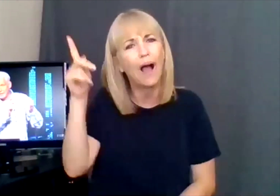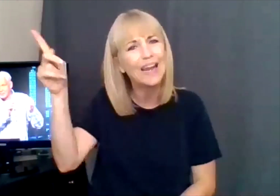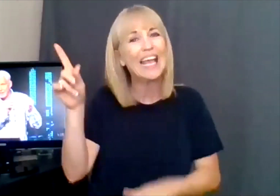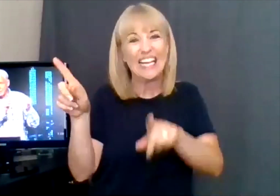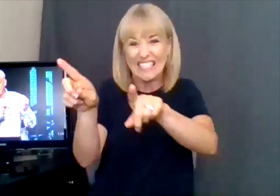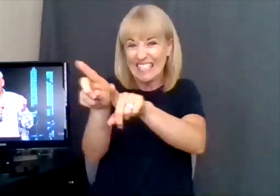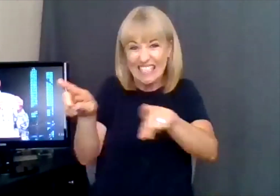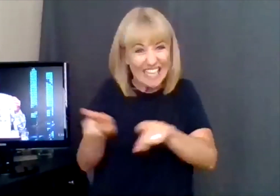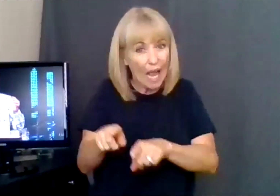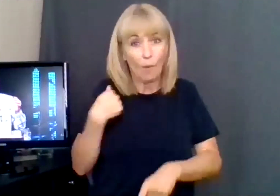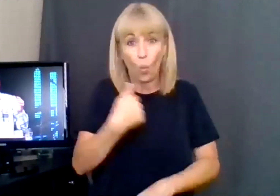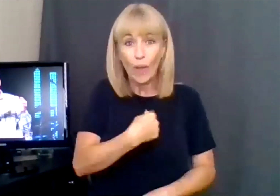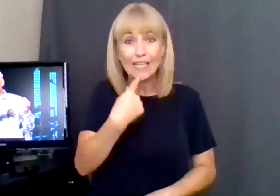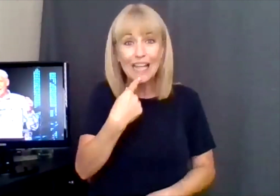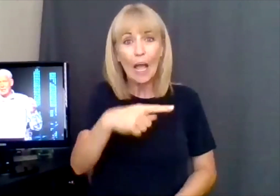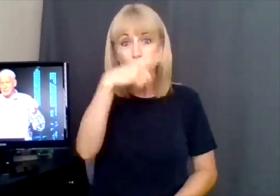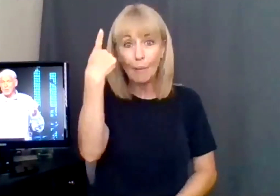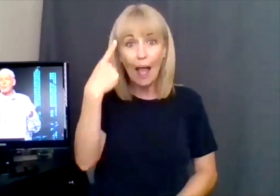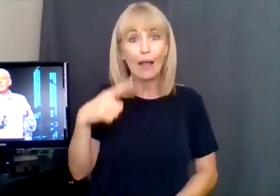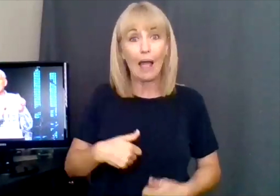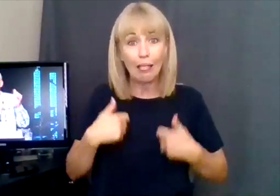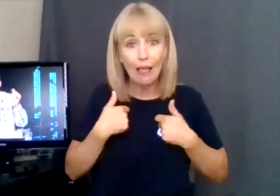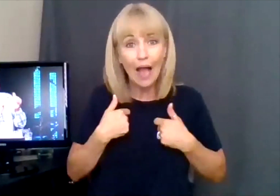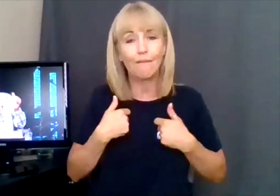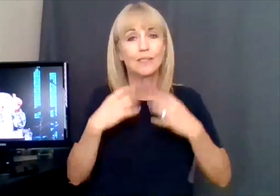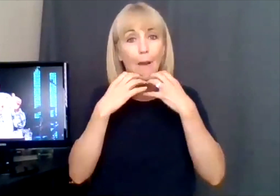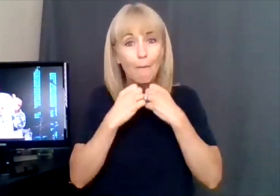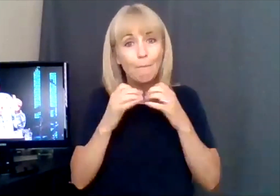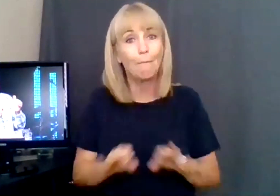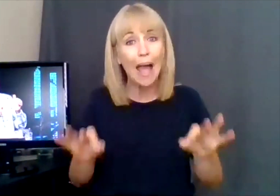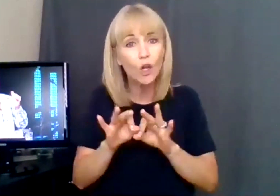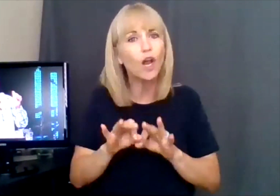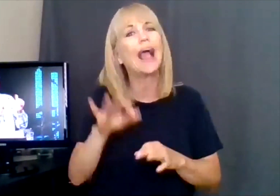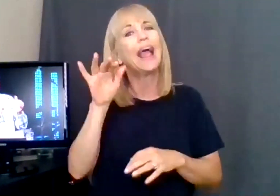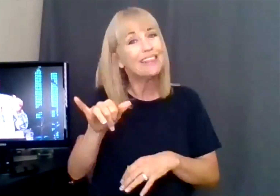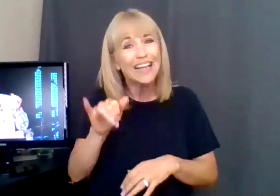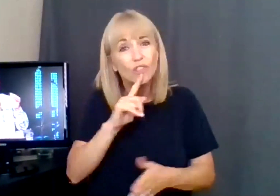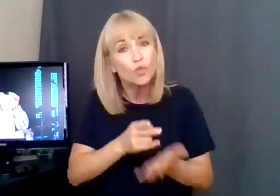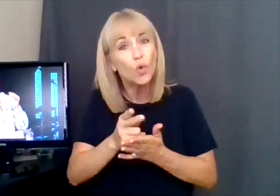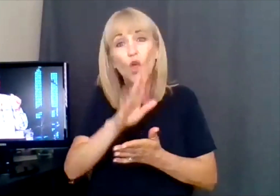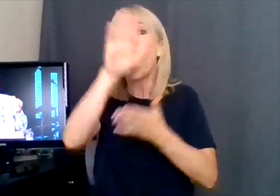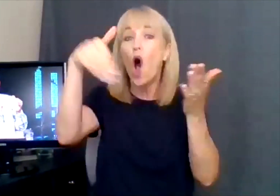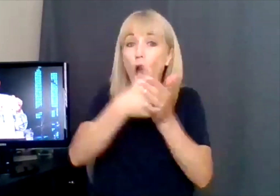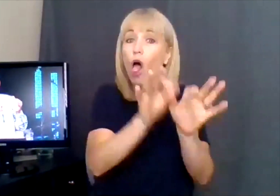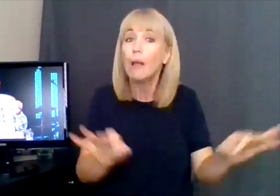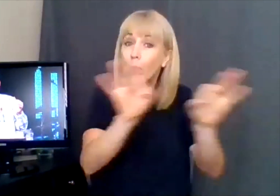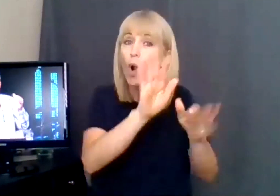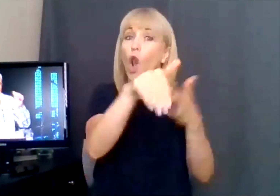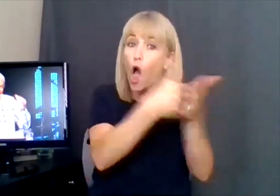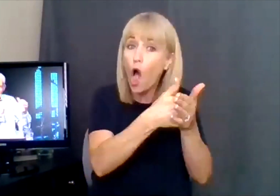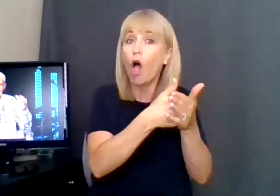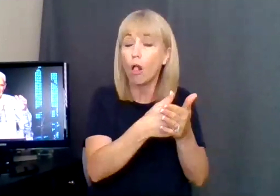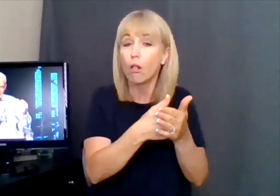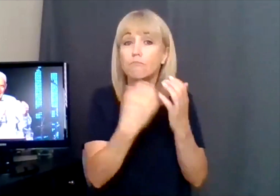Black Lives Matter. I'm not saying anybody else is not important. We're just recognizing that this one group that's overlooked and put down so many times, I'm